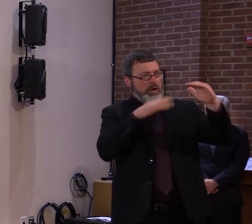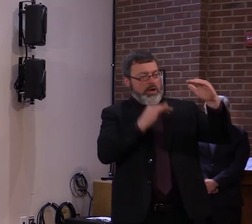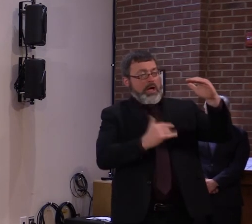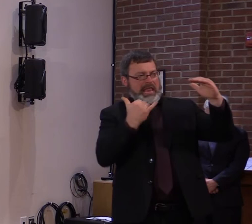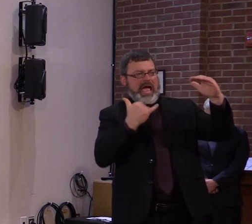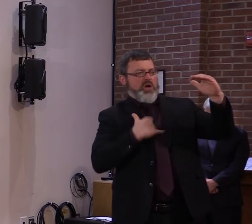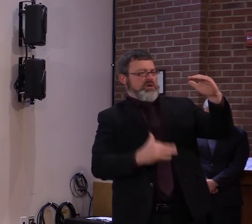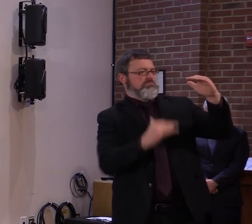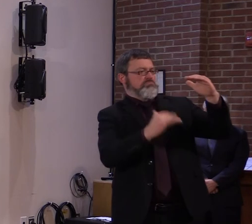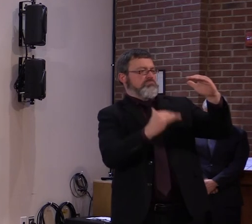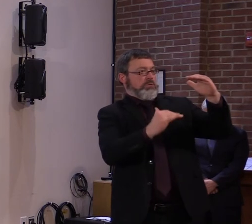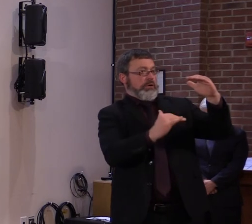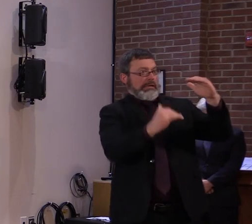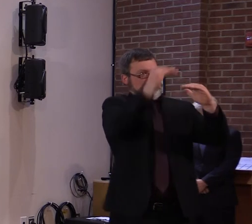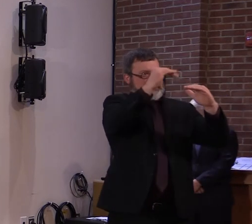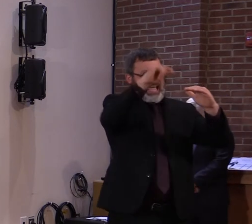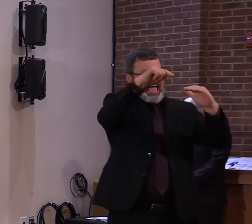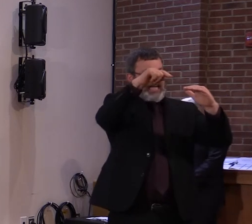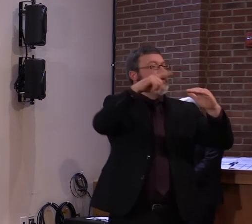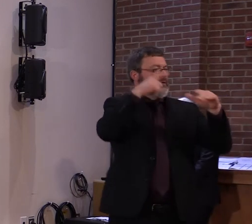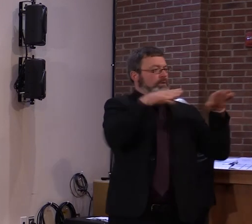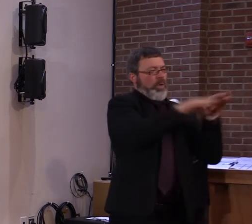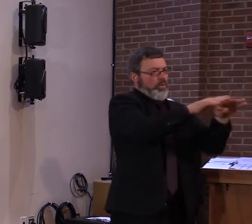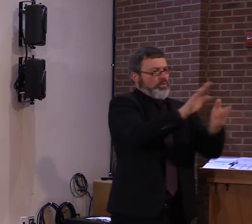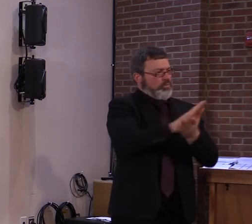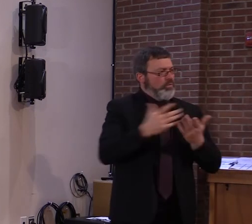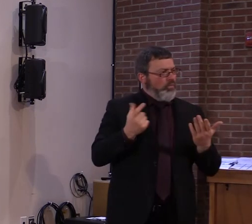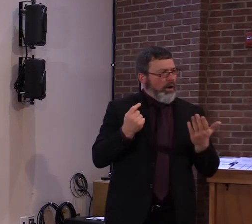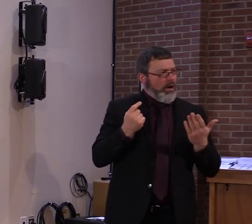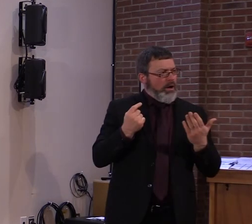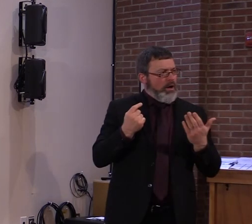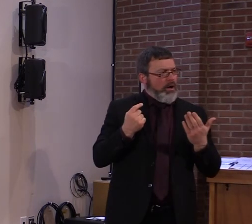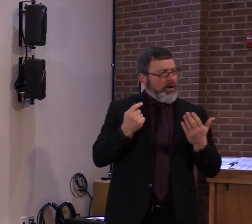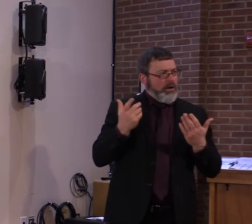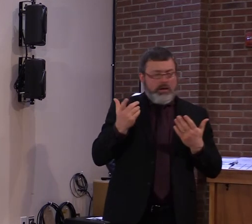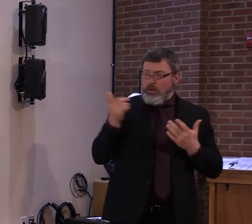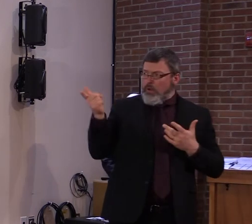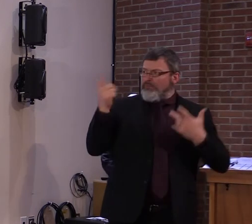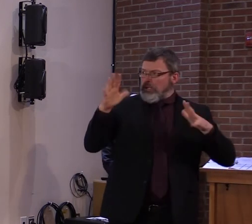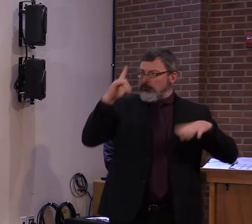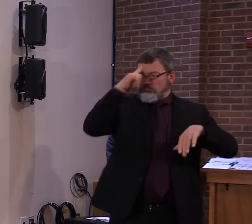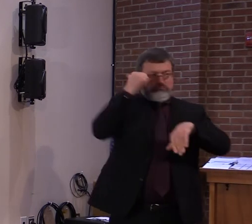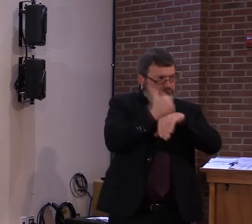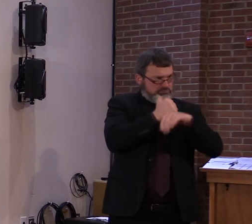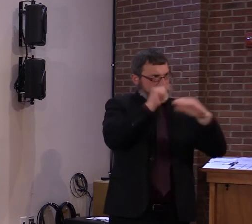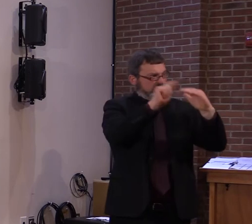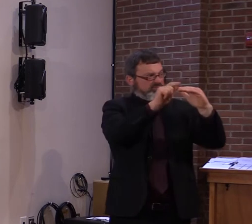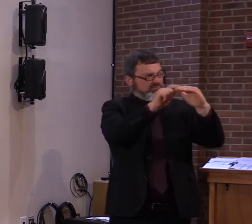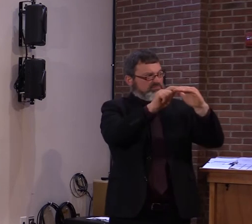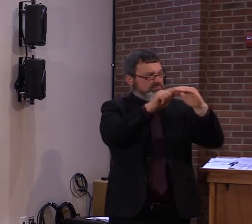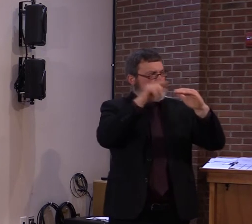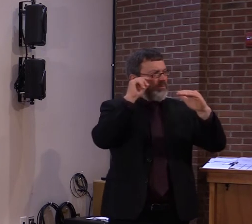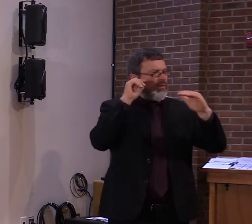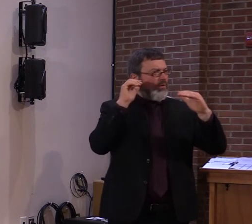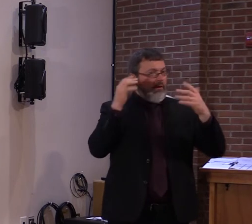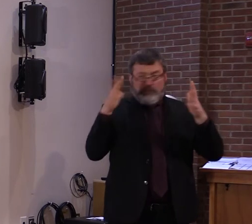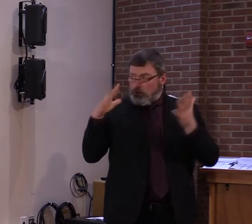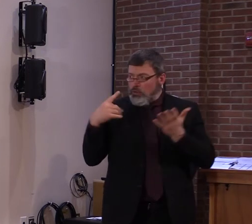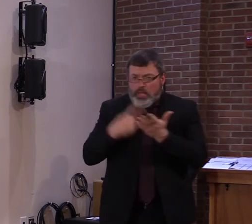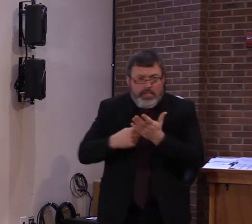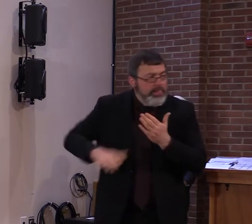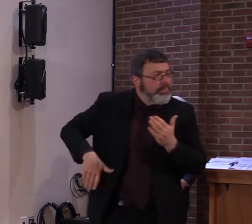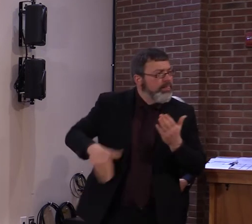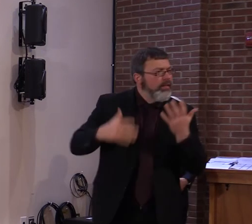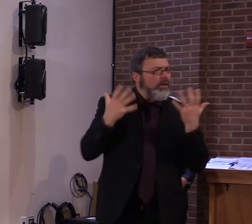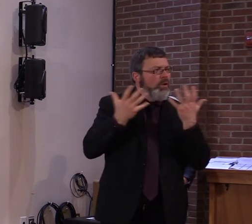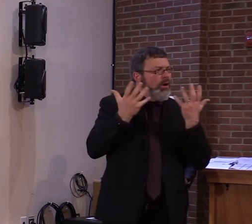counts. And if you guys are working on such a metric, you know, what would it look like? Would it be based on community transmission or perhaps the